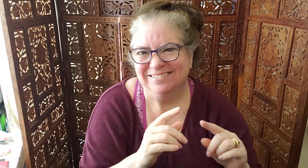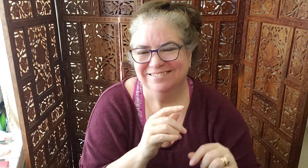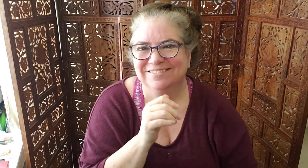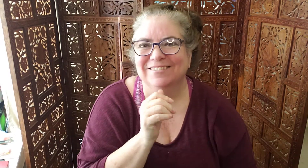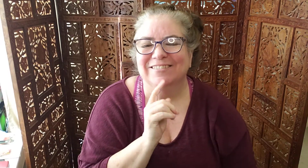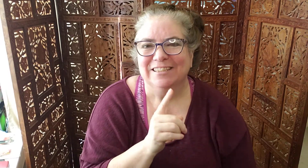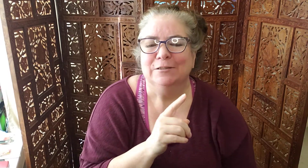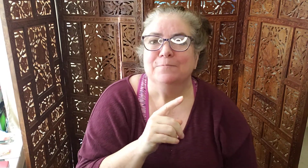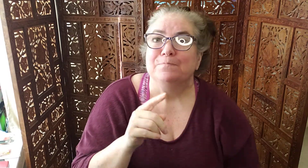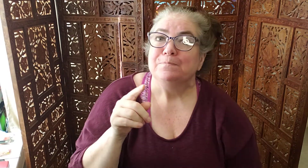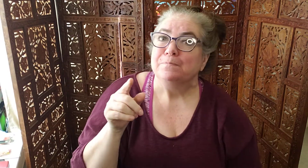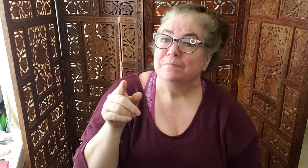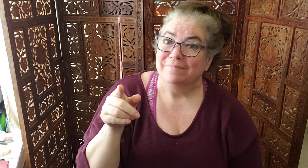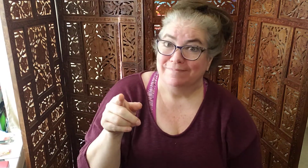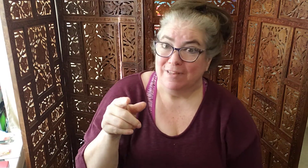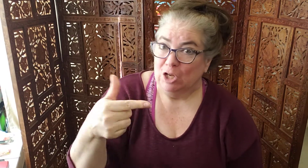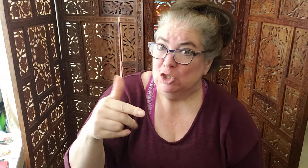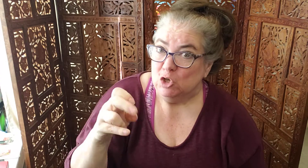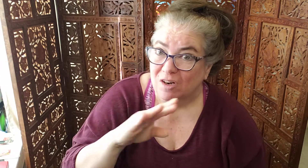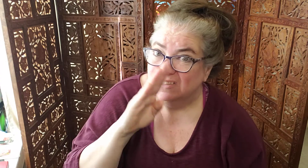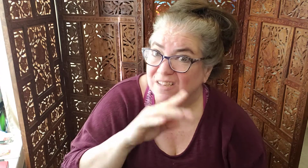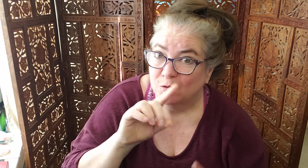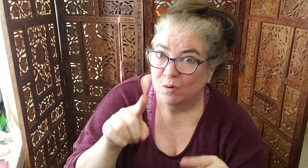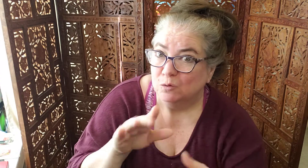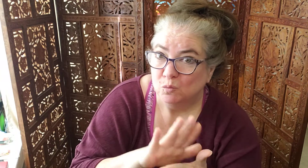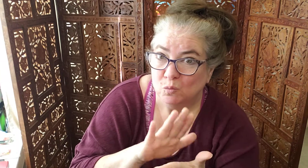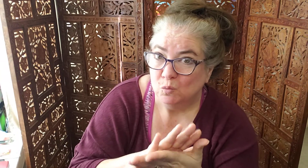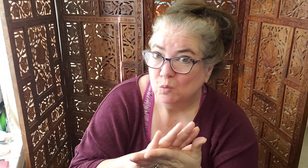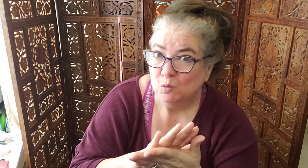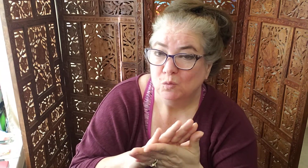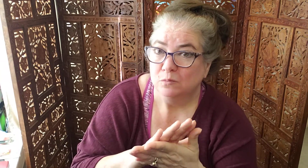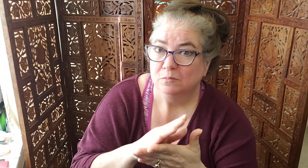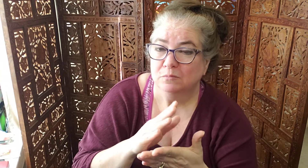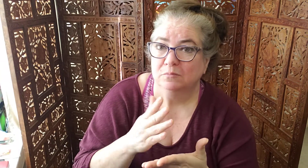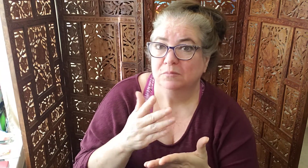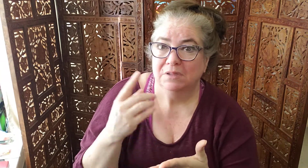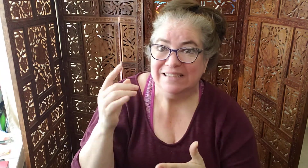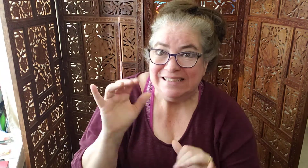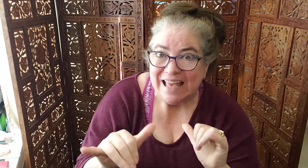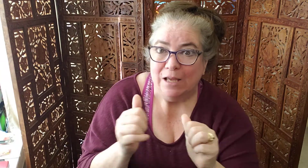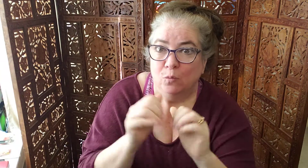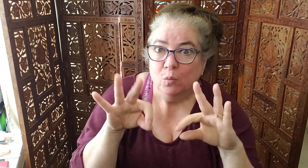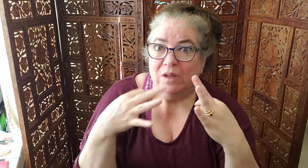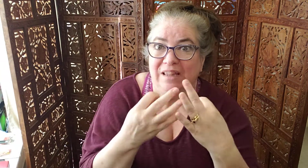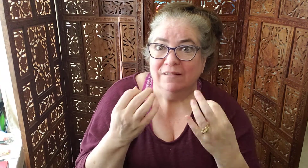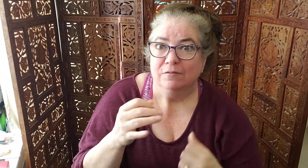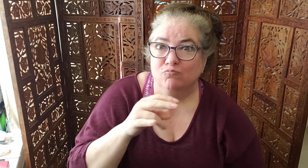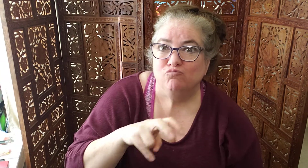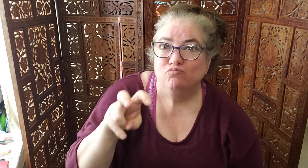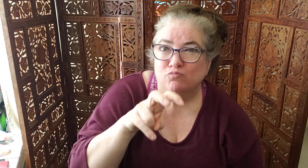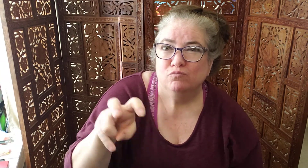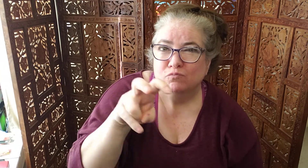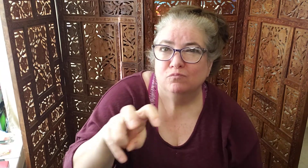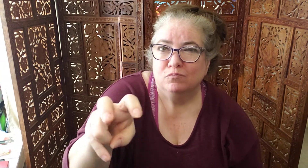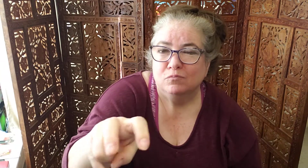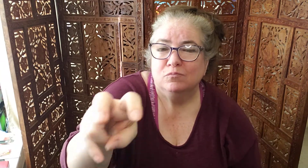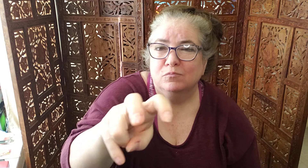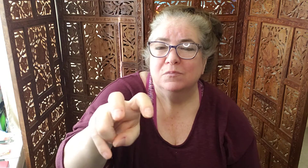his family act, and even with top billing, Cohan wanted more than the vaudeville stage could offer, and in 1907 he made